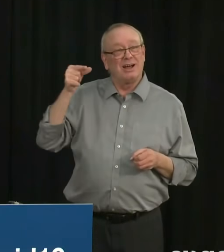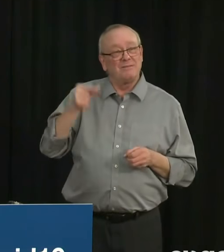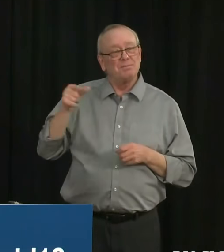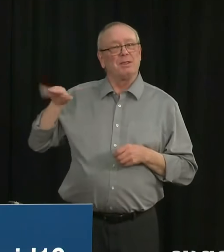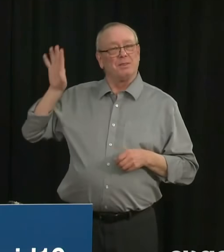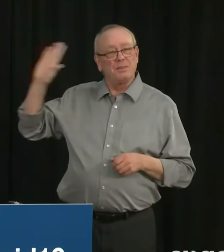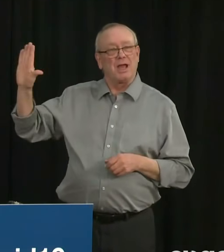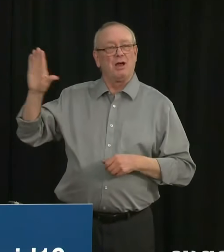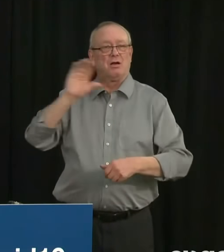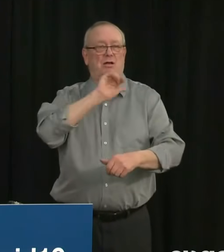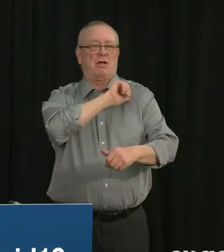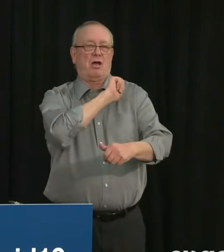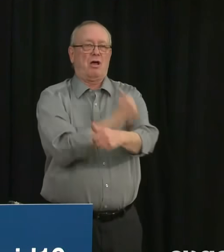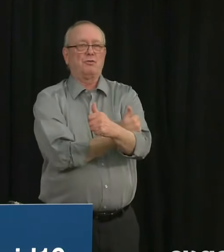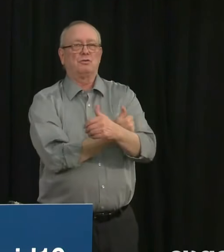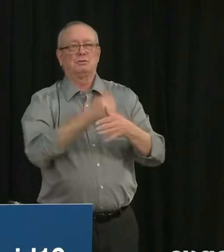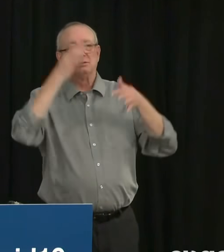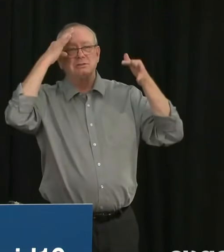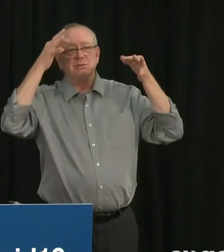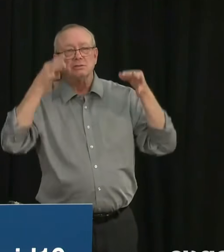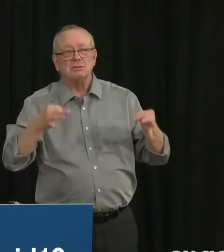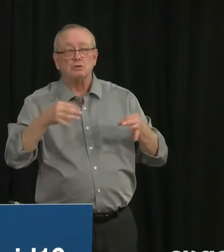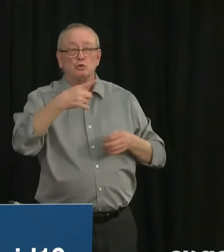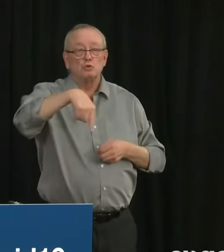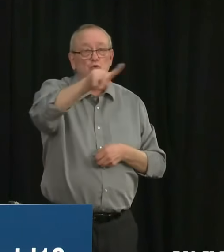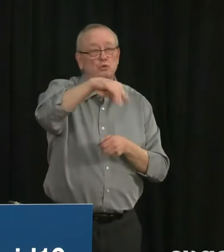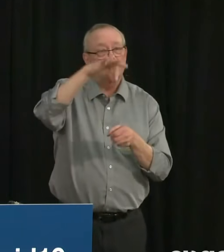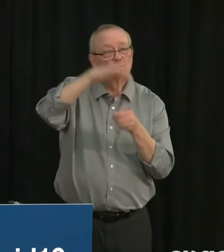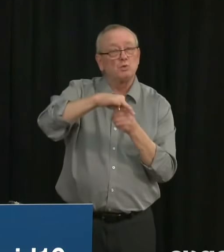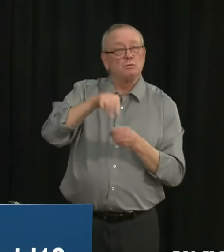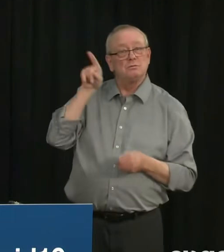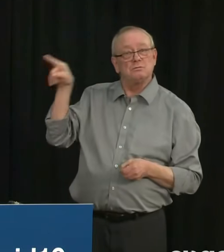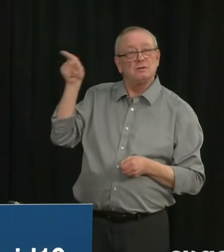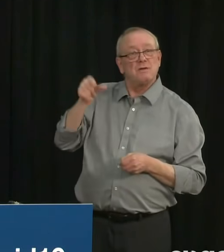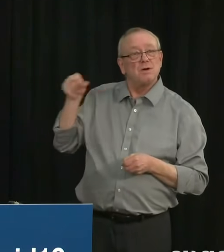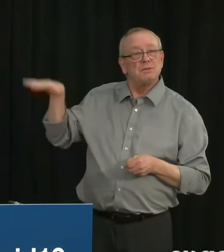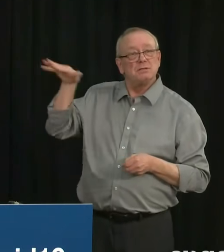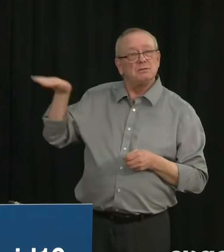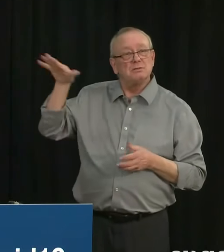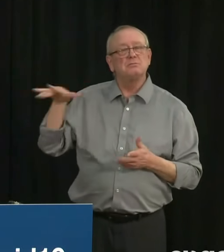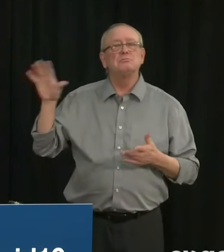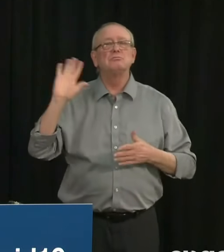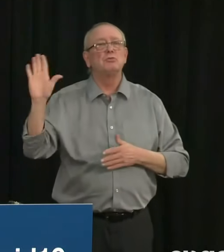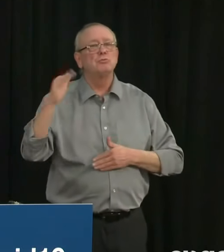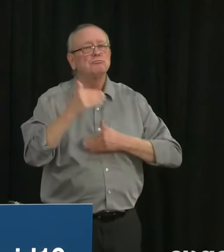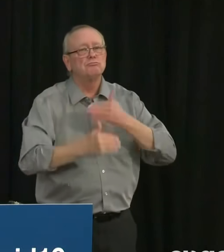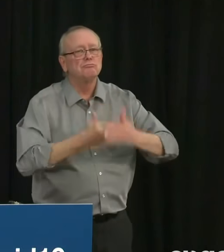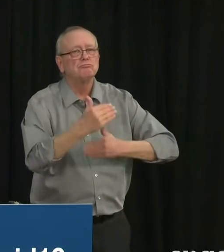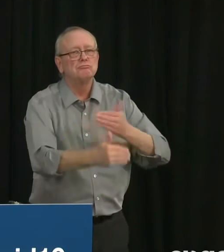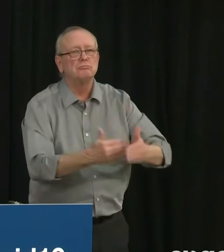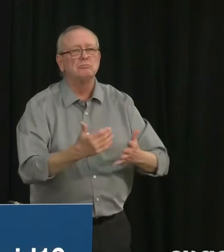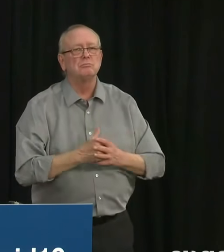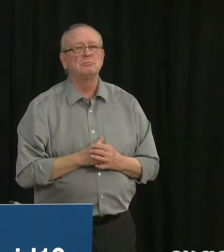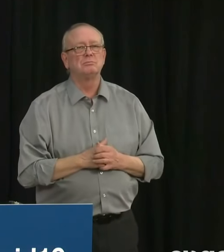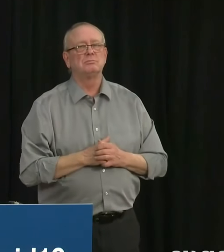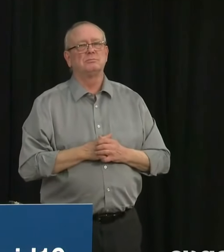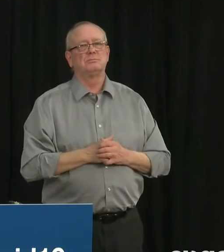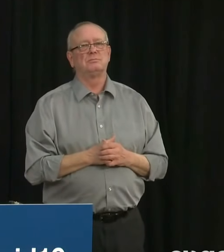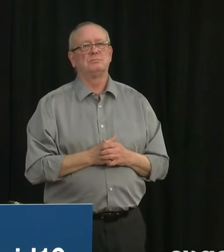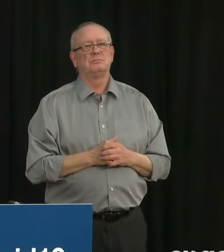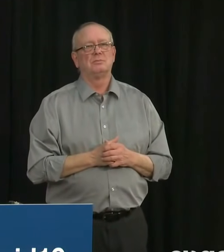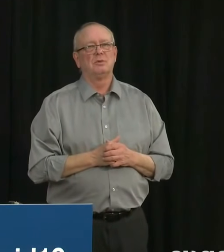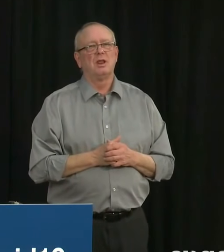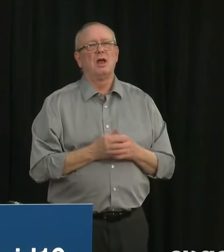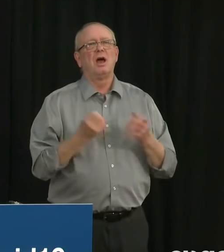chosen by Albertans. This is how democracy works. I know that there are many views about how we should